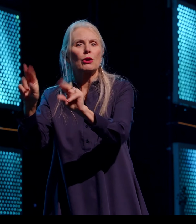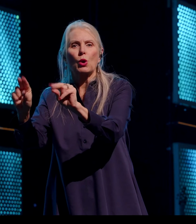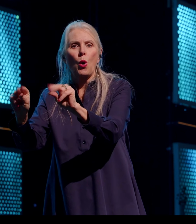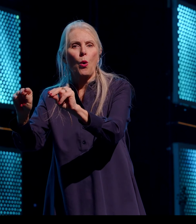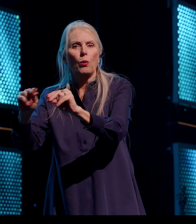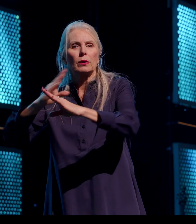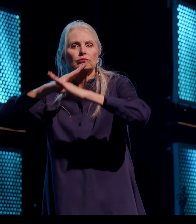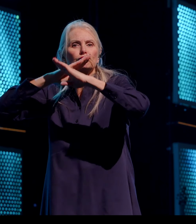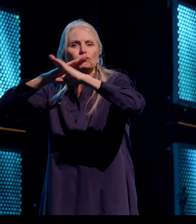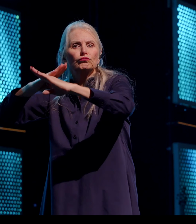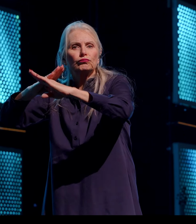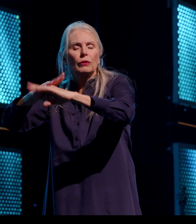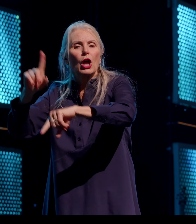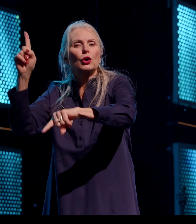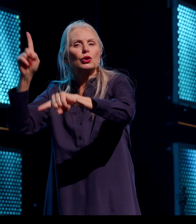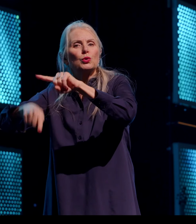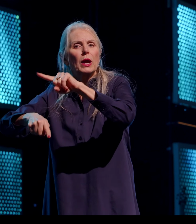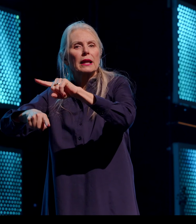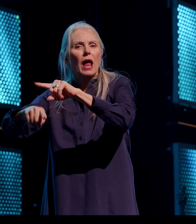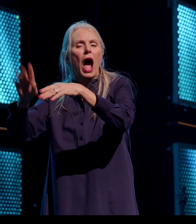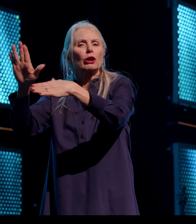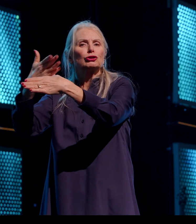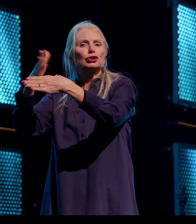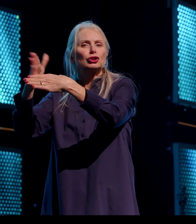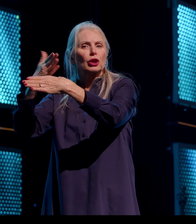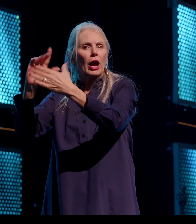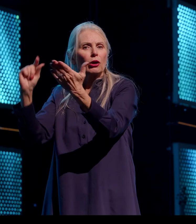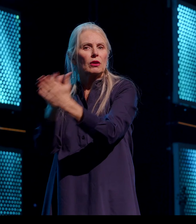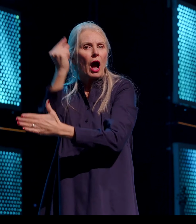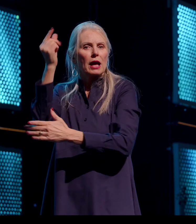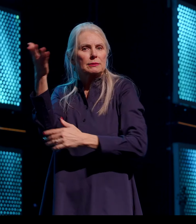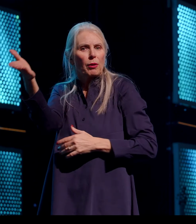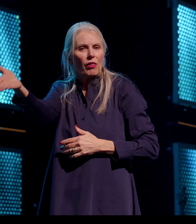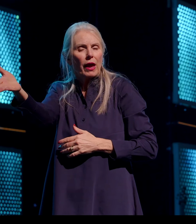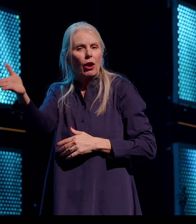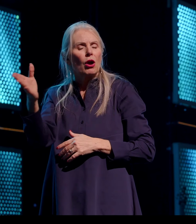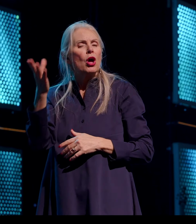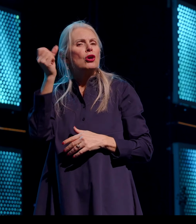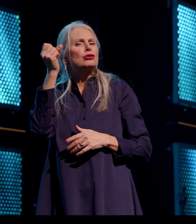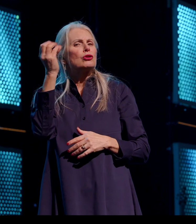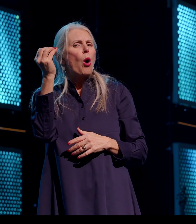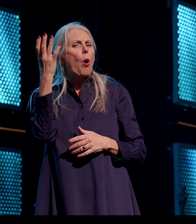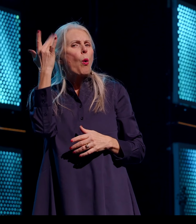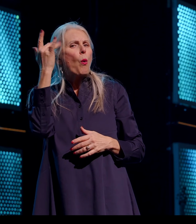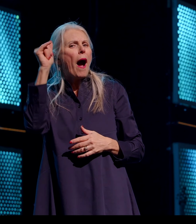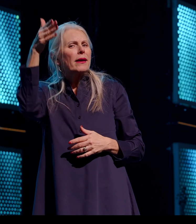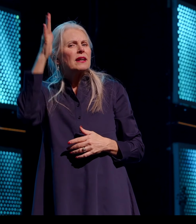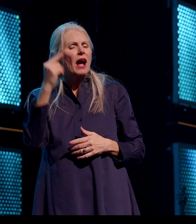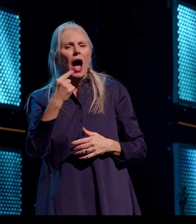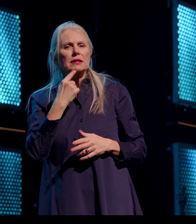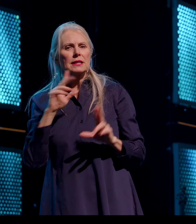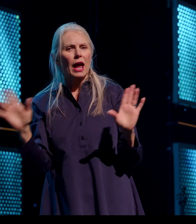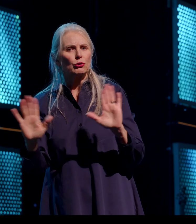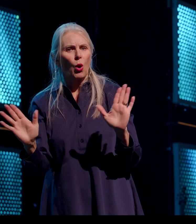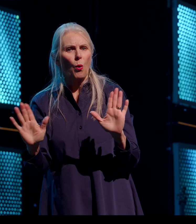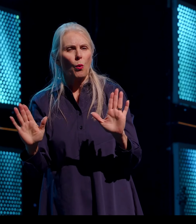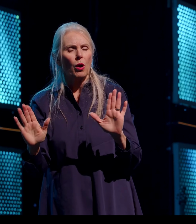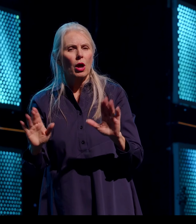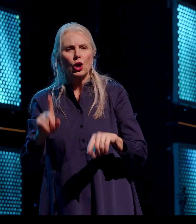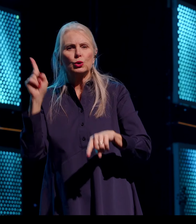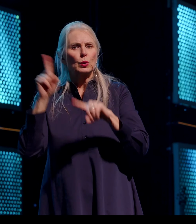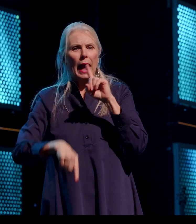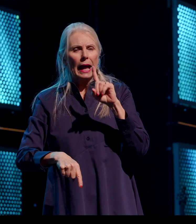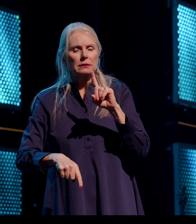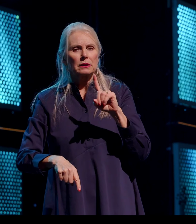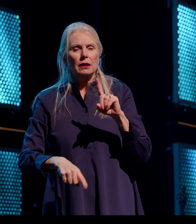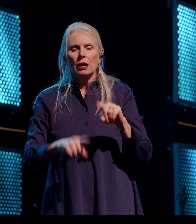speak the word in Asia. Why would God forbid them to go somewhere that they weren't planning on doing? We don't see they say, like, I forbid you not to eat